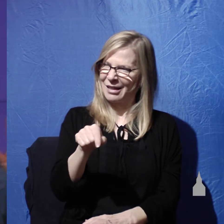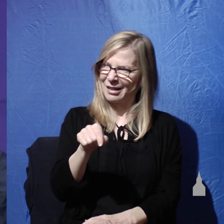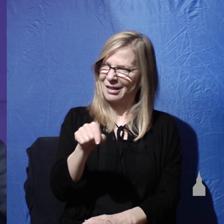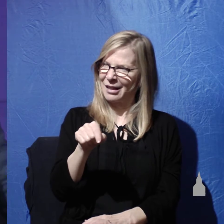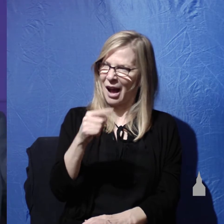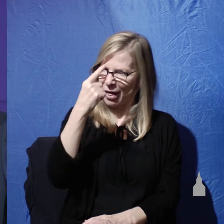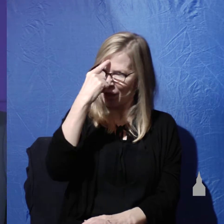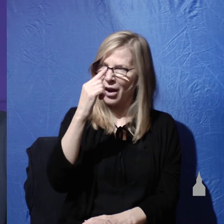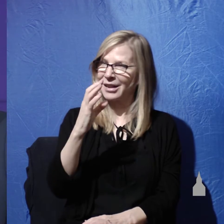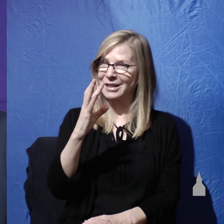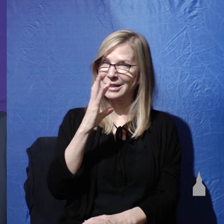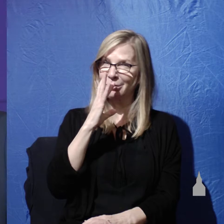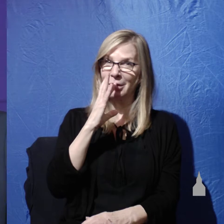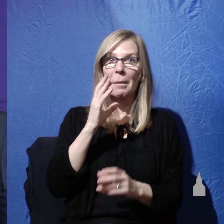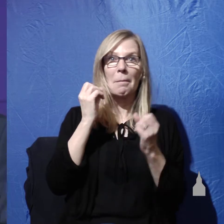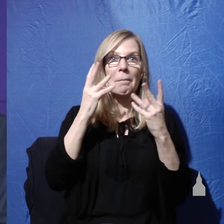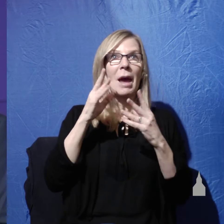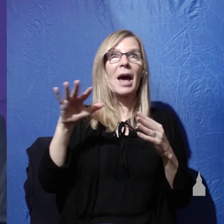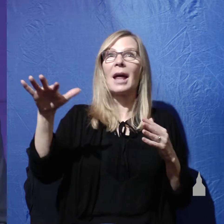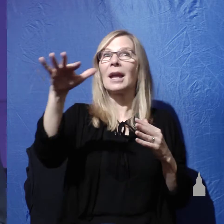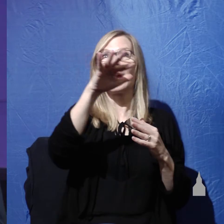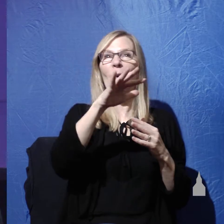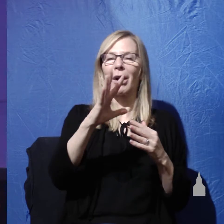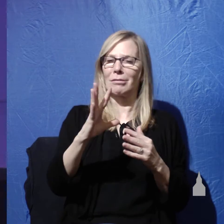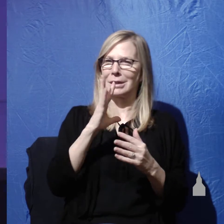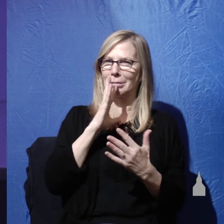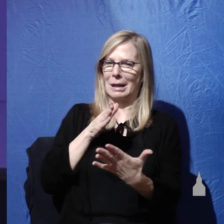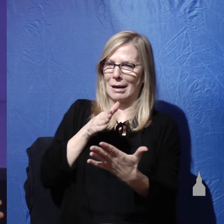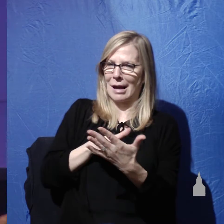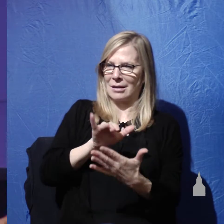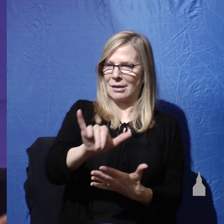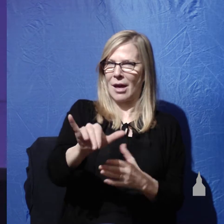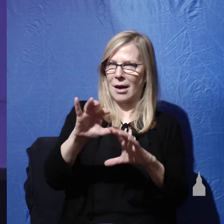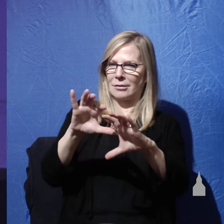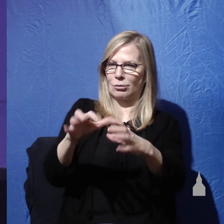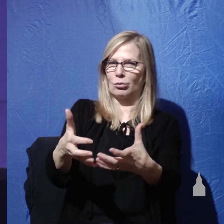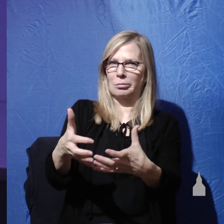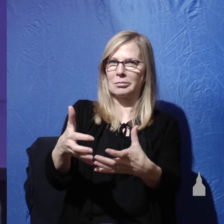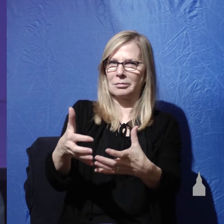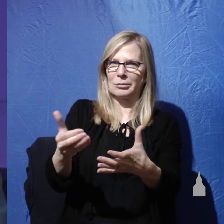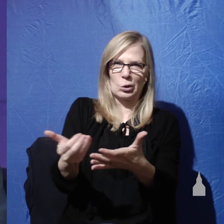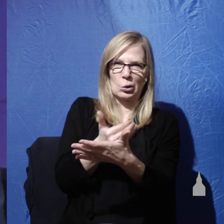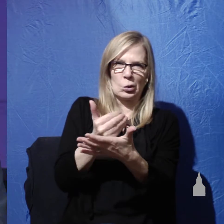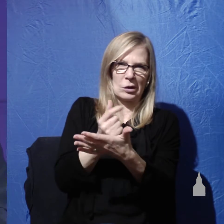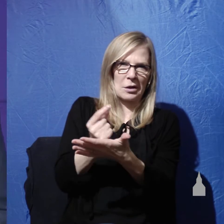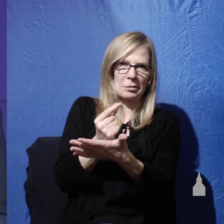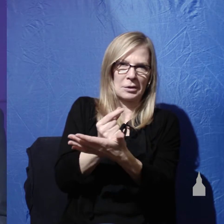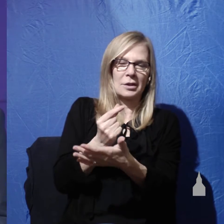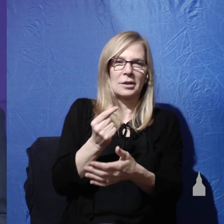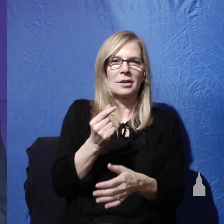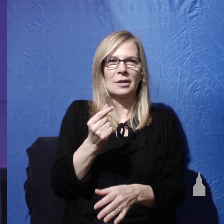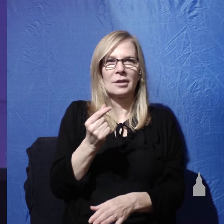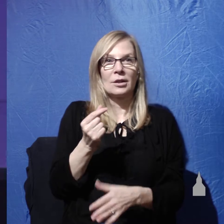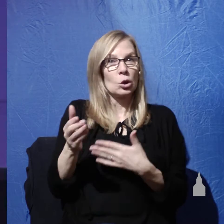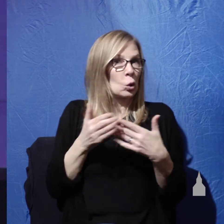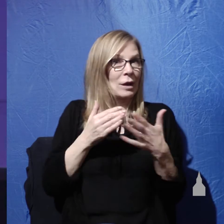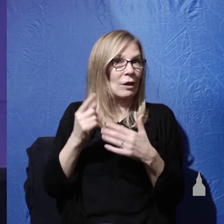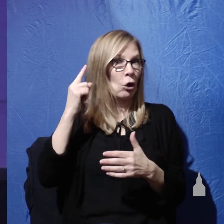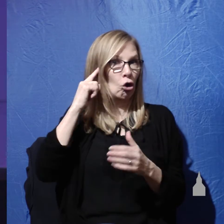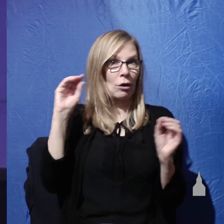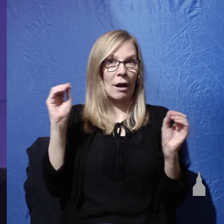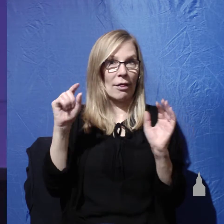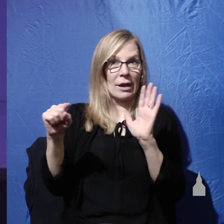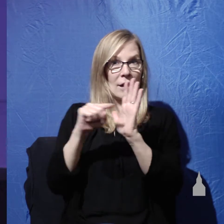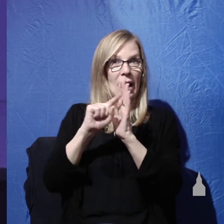against everywhere. So even though they had heard nothing against Paul, they had certainly heard